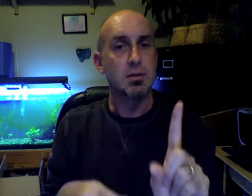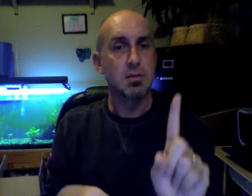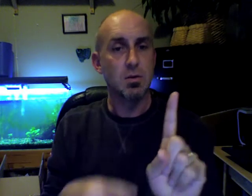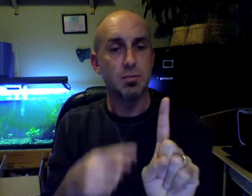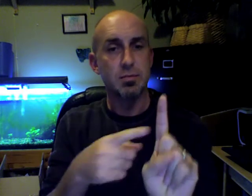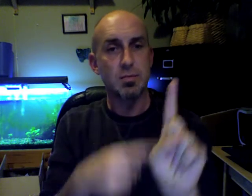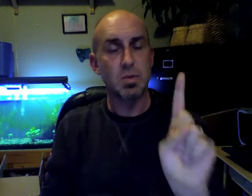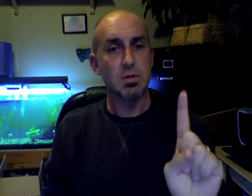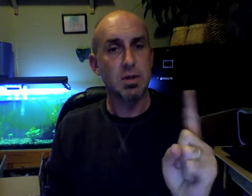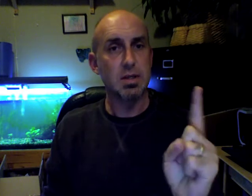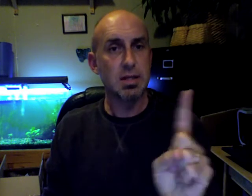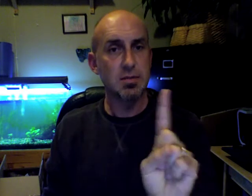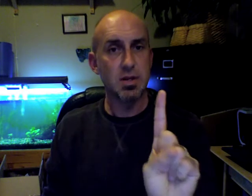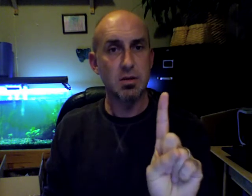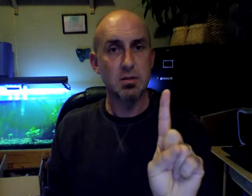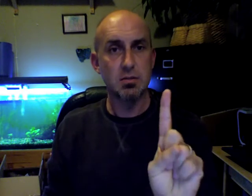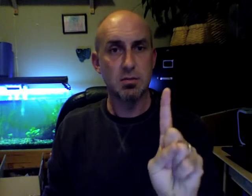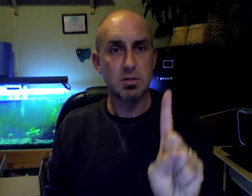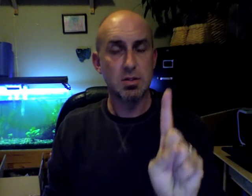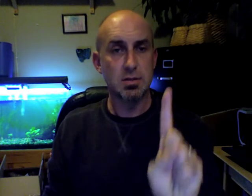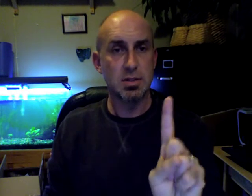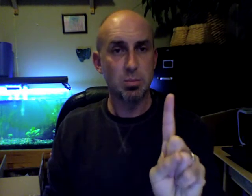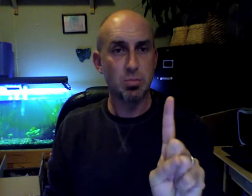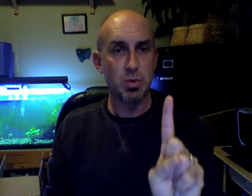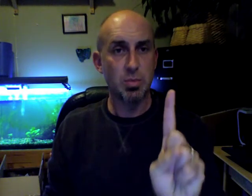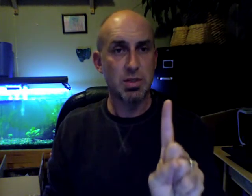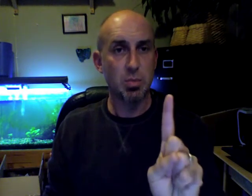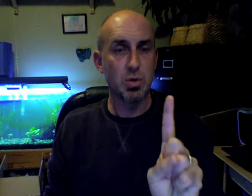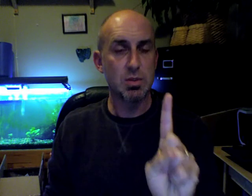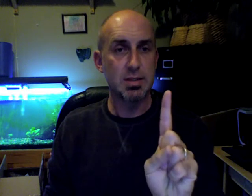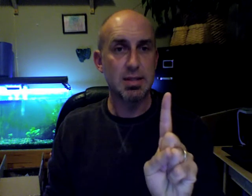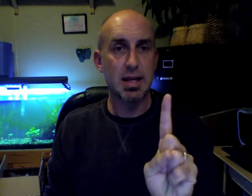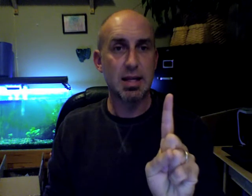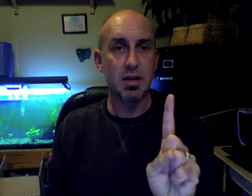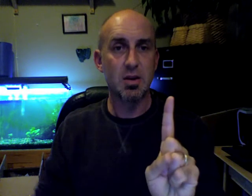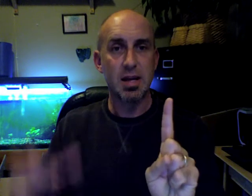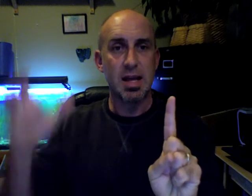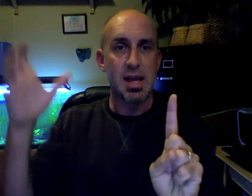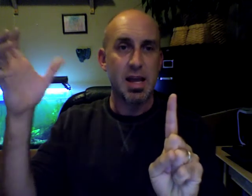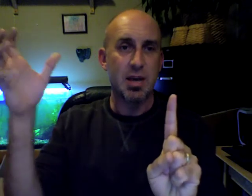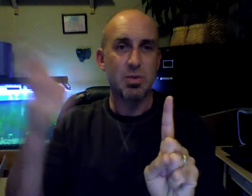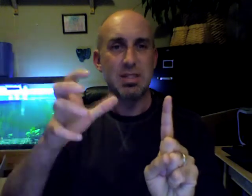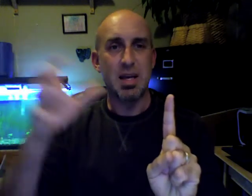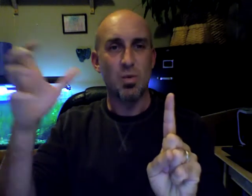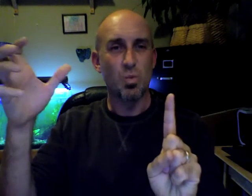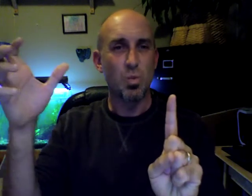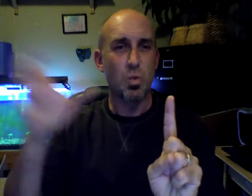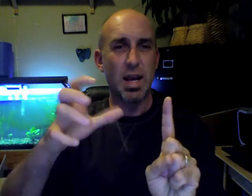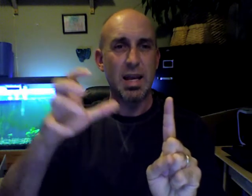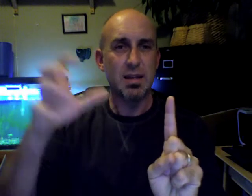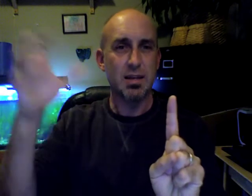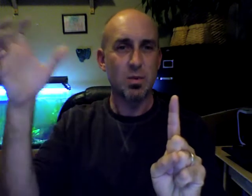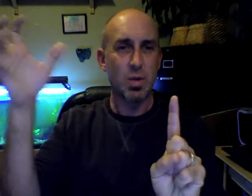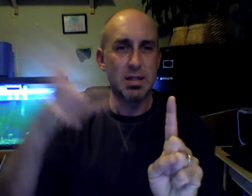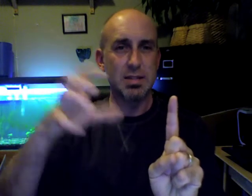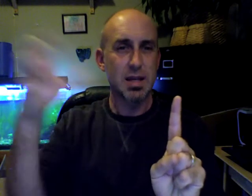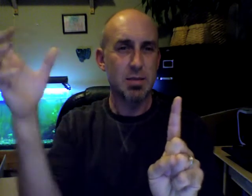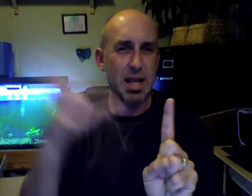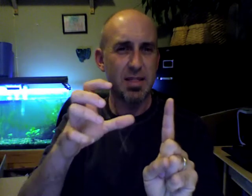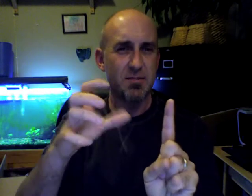So we use our index finger just to represent a person standing there. And we sign rain, like the rain's coming at the